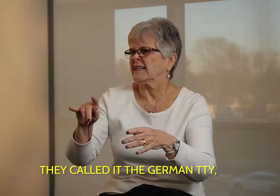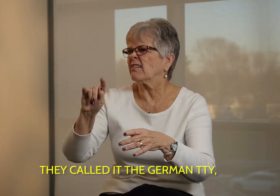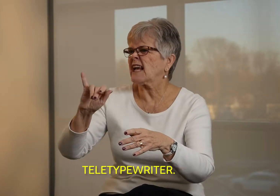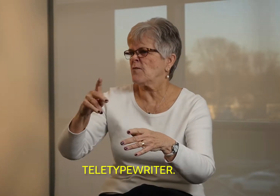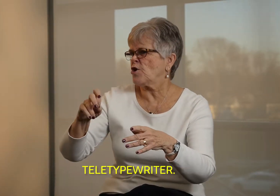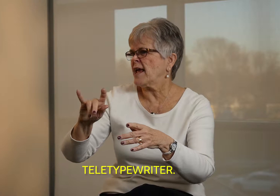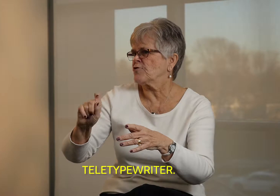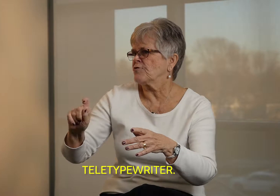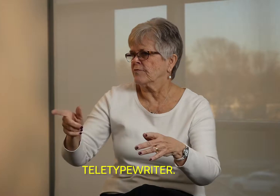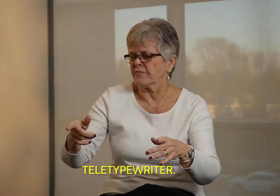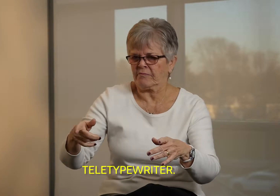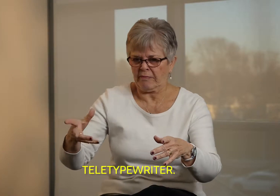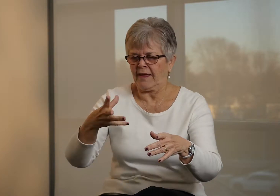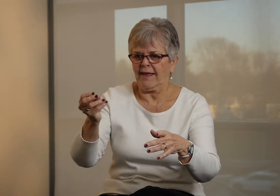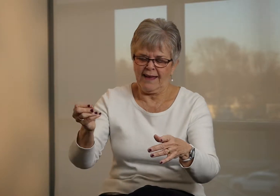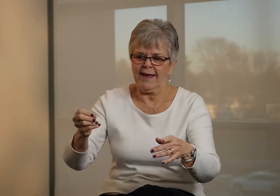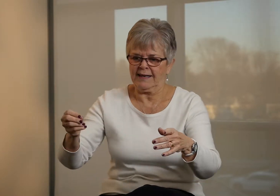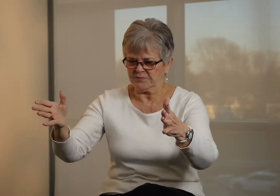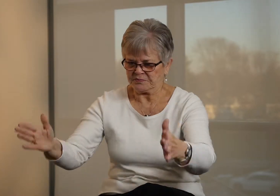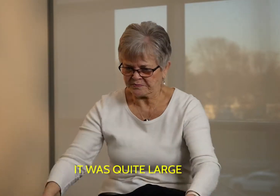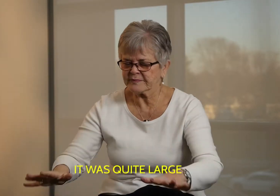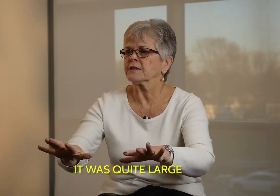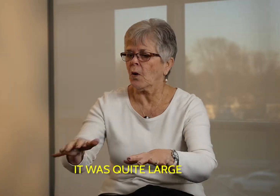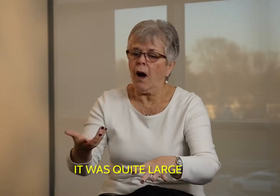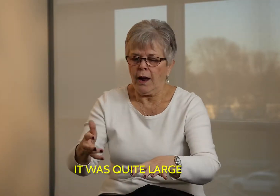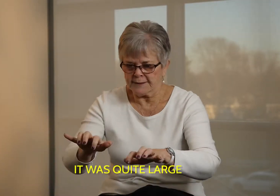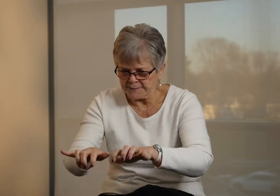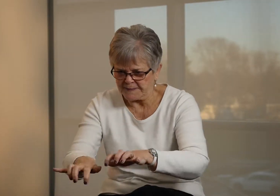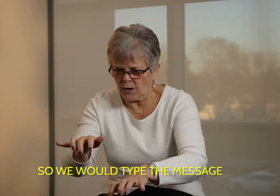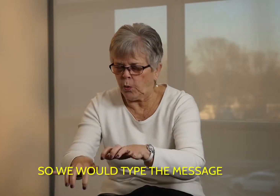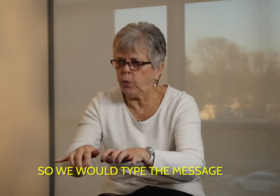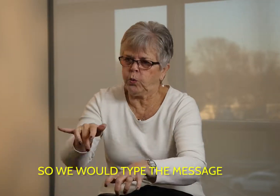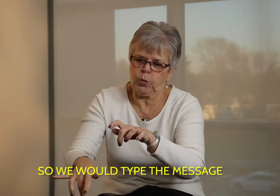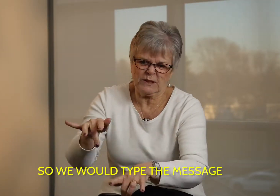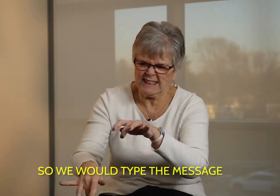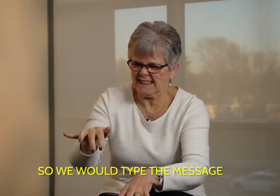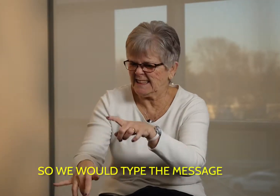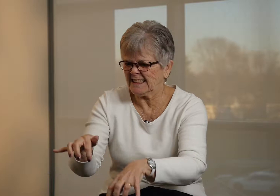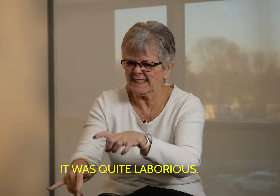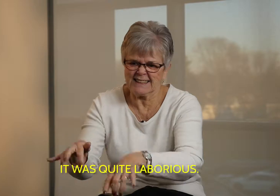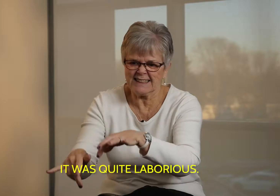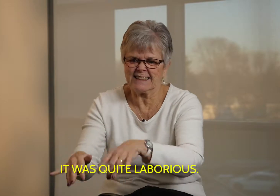TTY, a teletypewriter. It was quite large, so we would type the message. It was quite